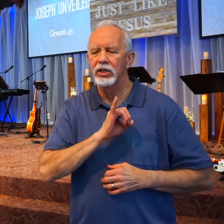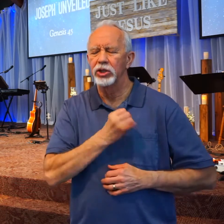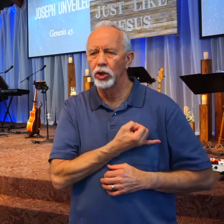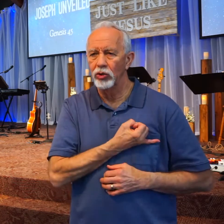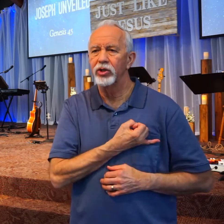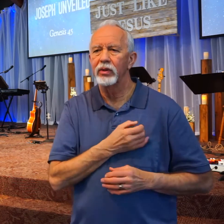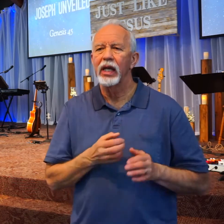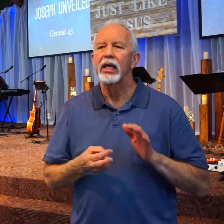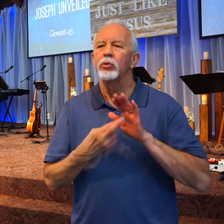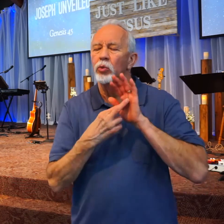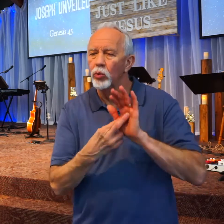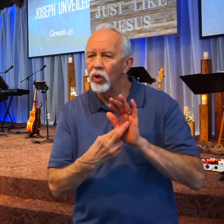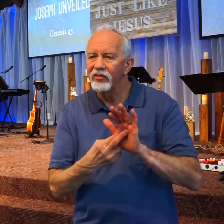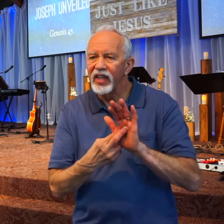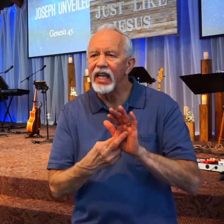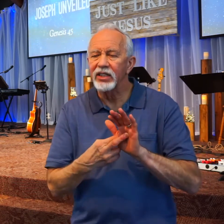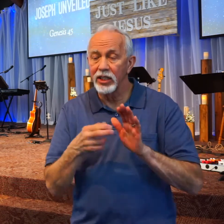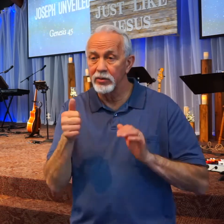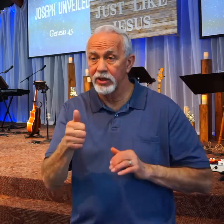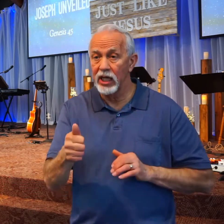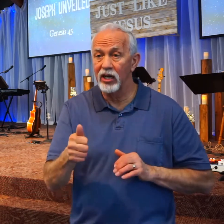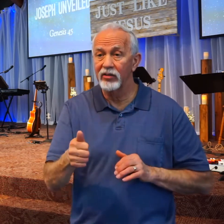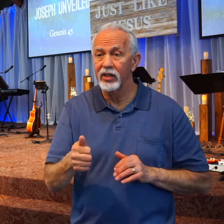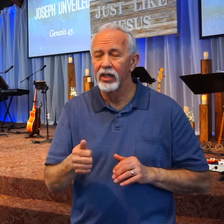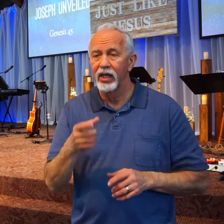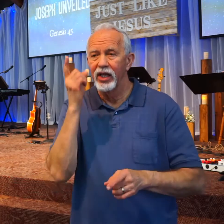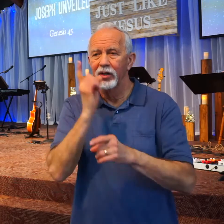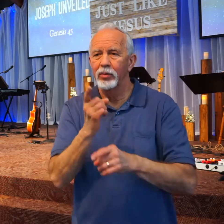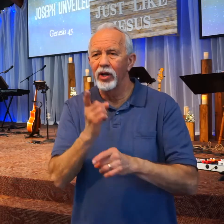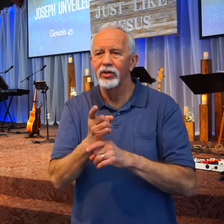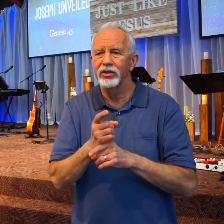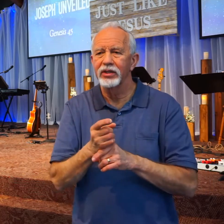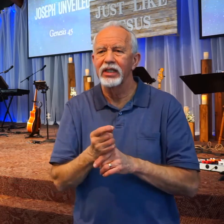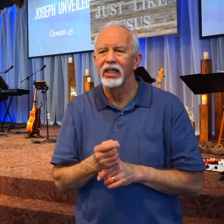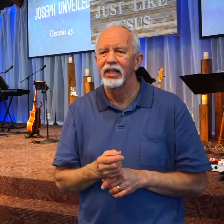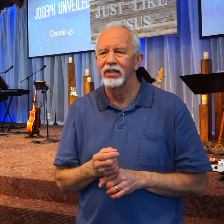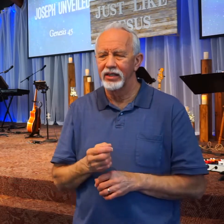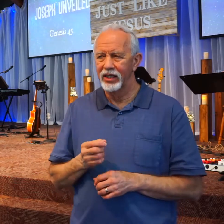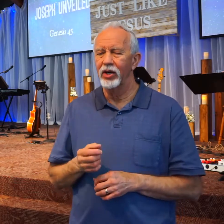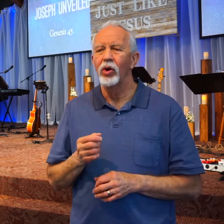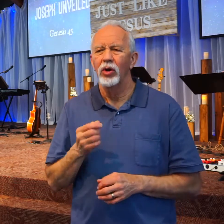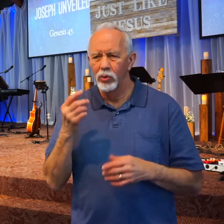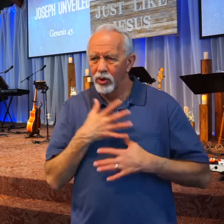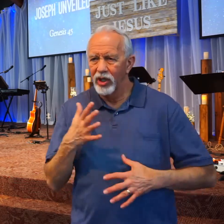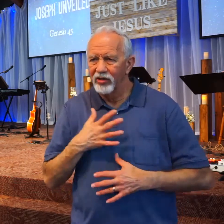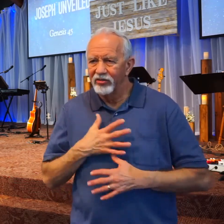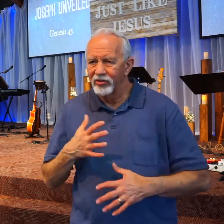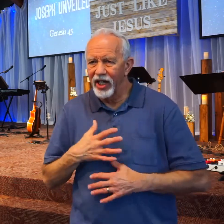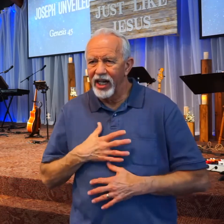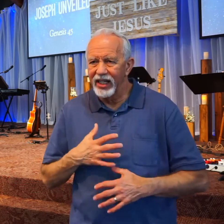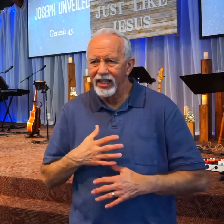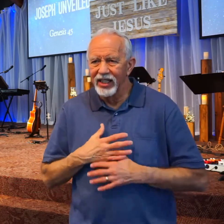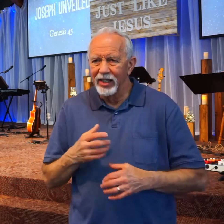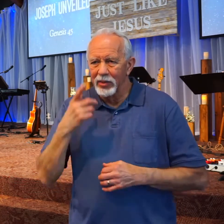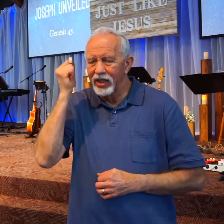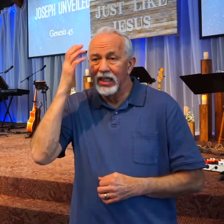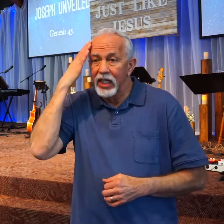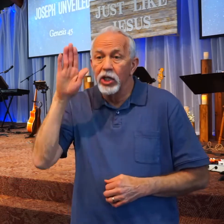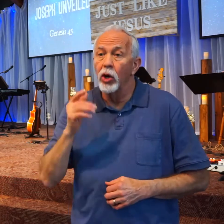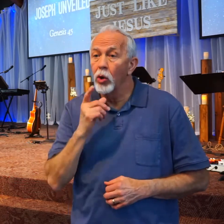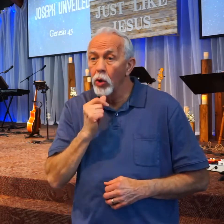unveiled. The brothers had been operating in fear of Joseph. His identity was still unknown to